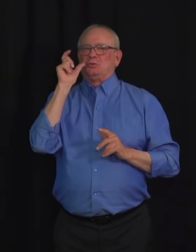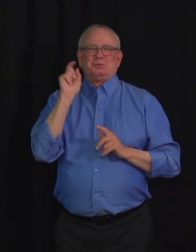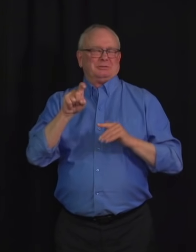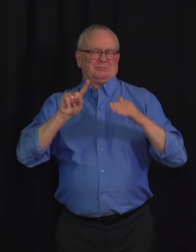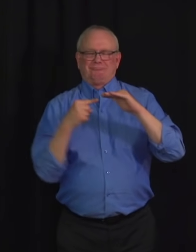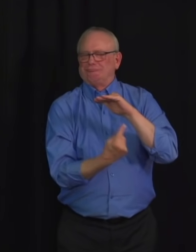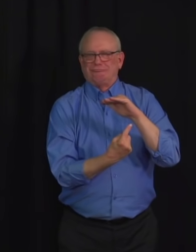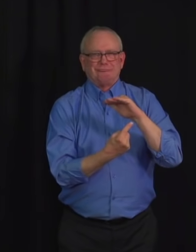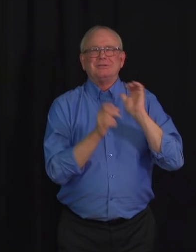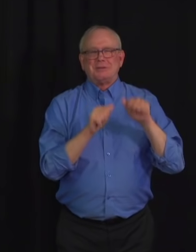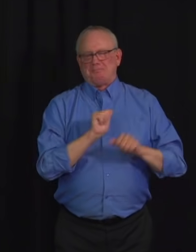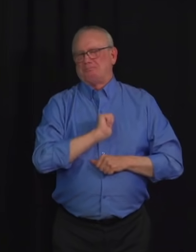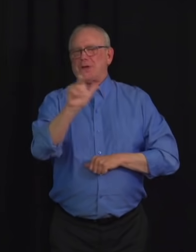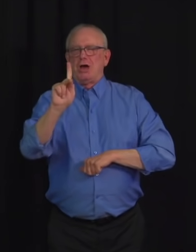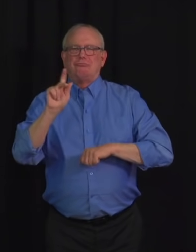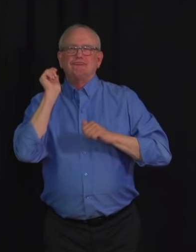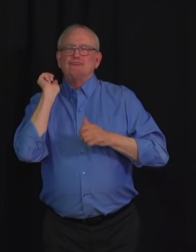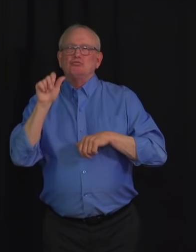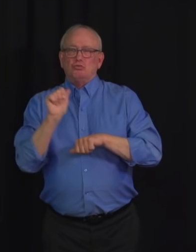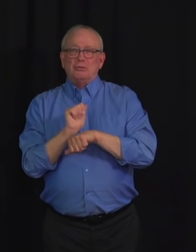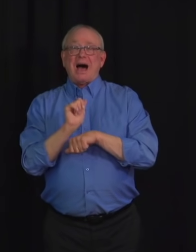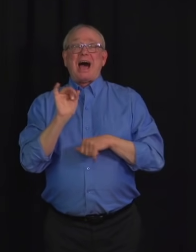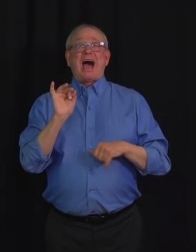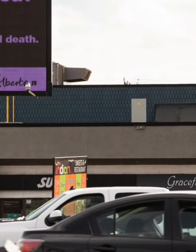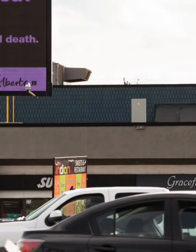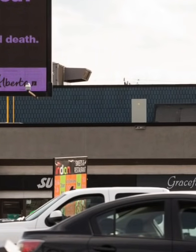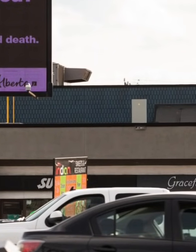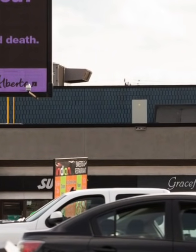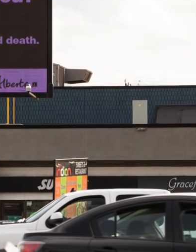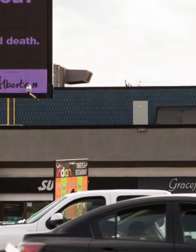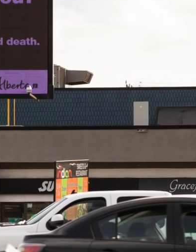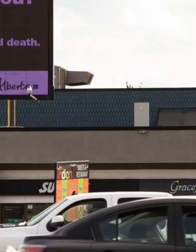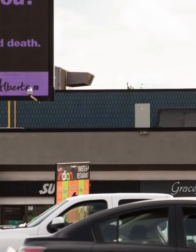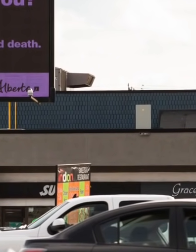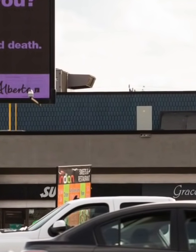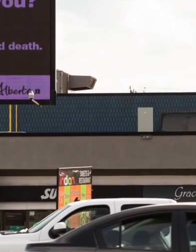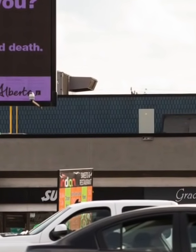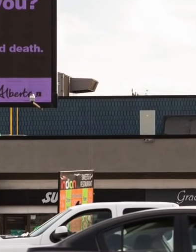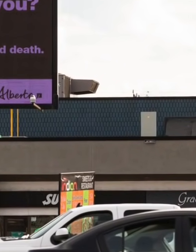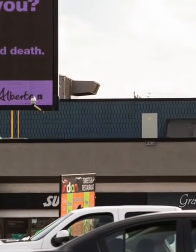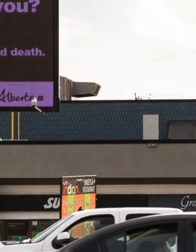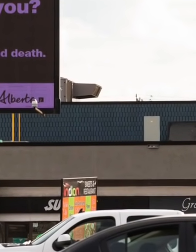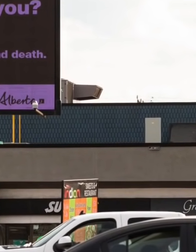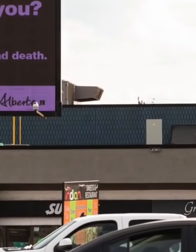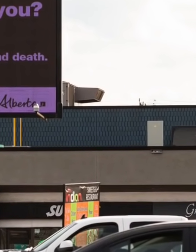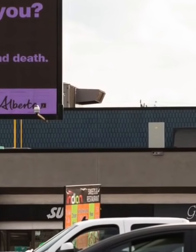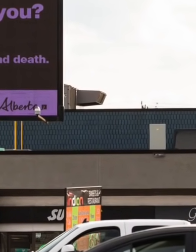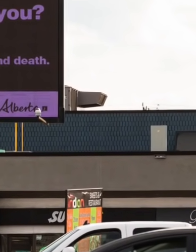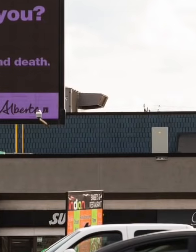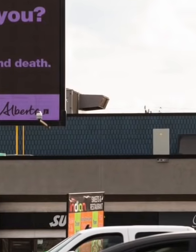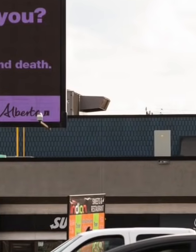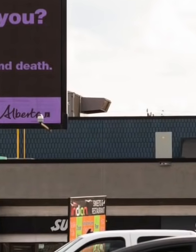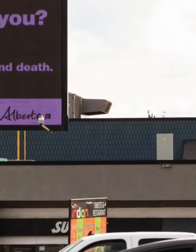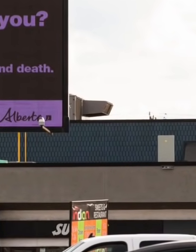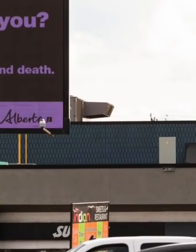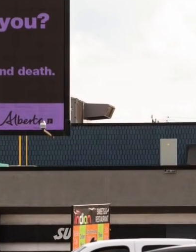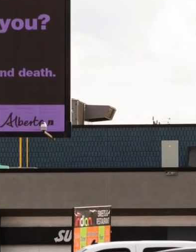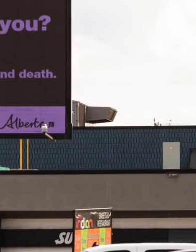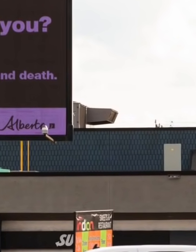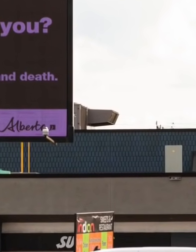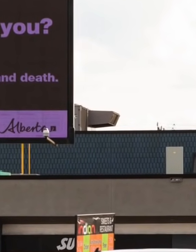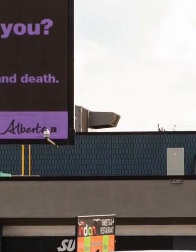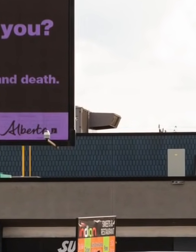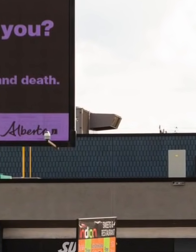days from when their symptoms started. This is for any close contacts who have received both doses of a